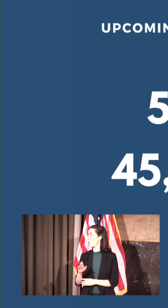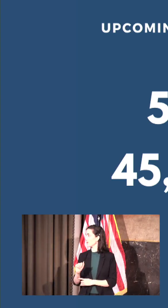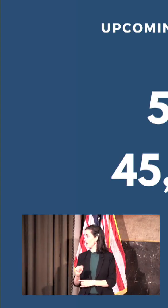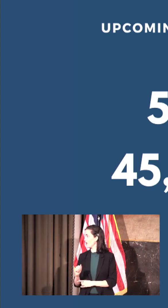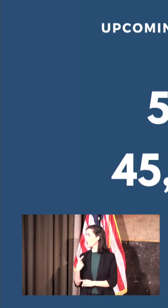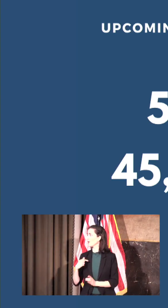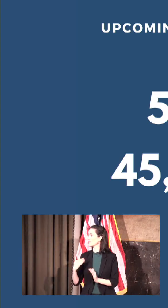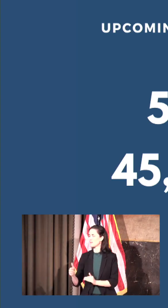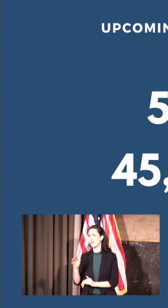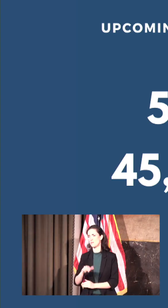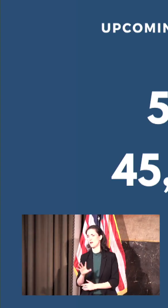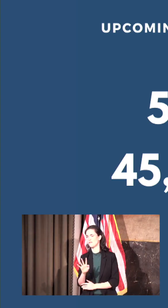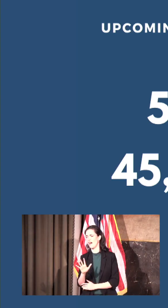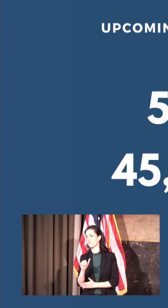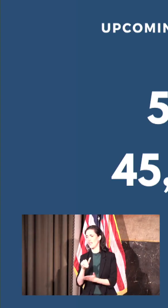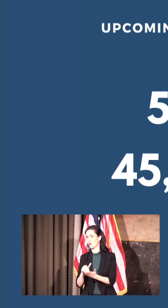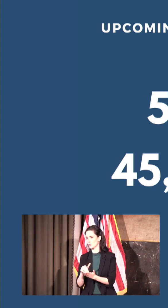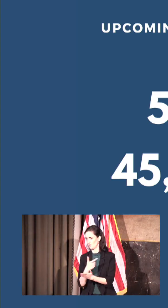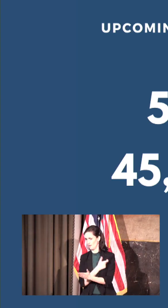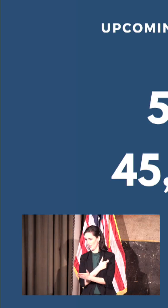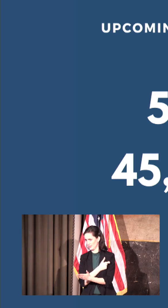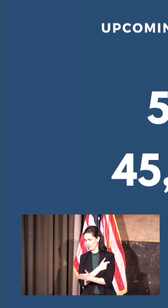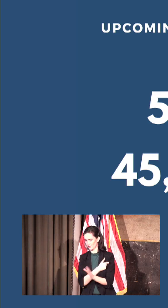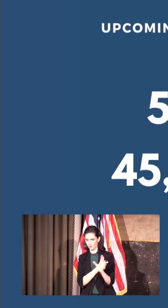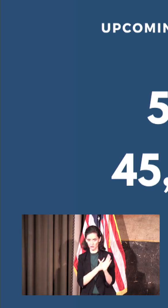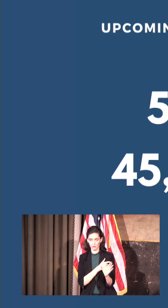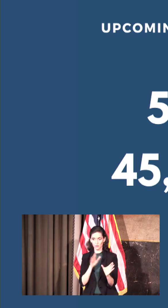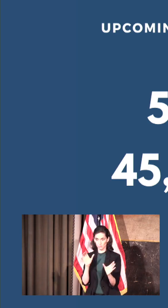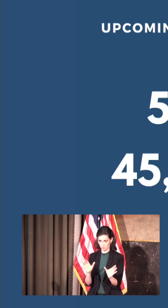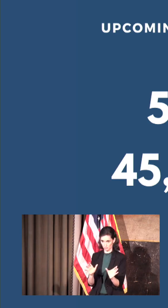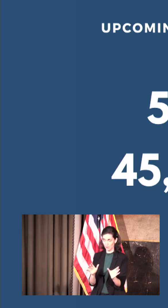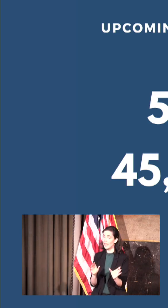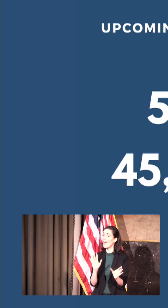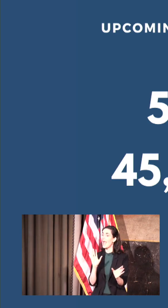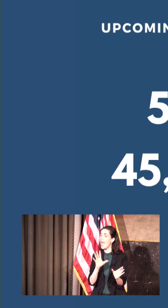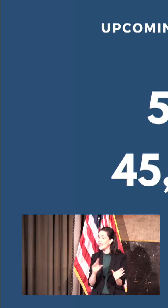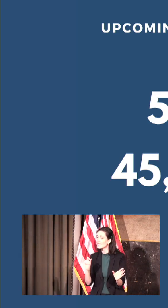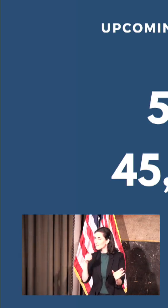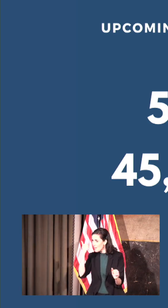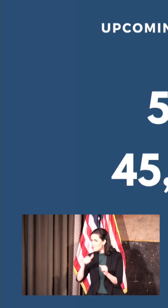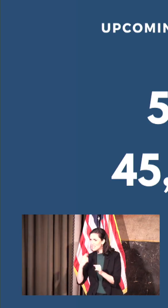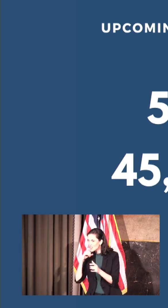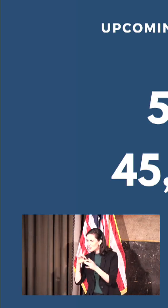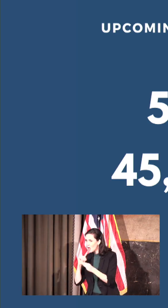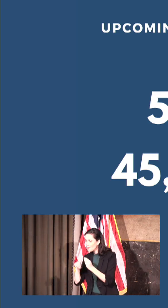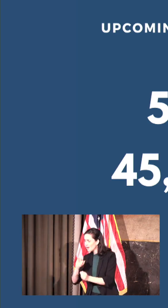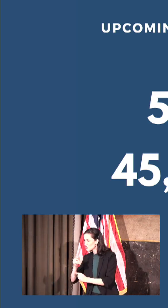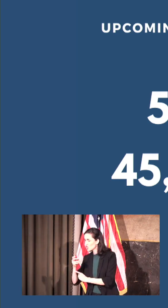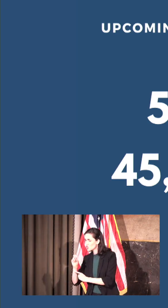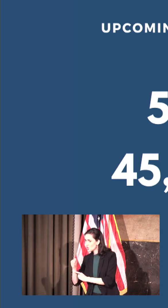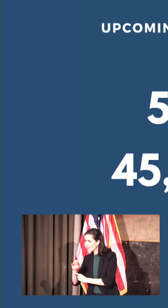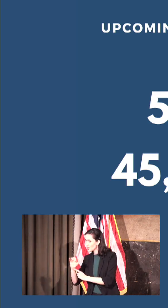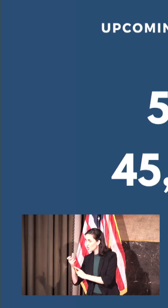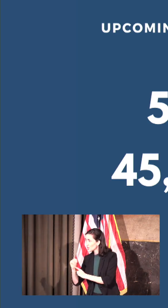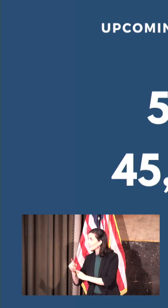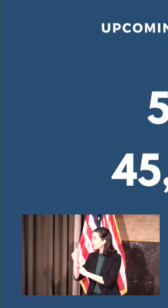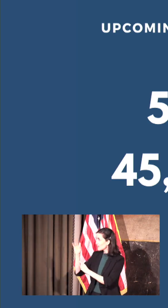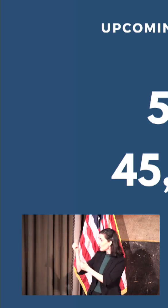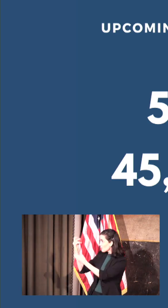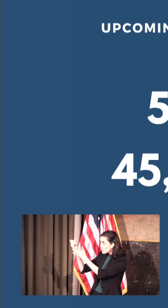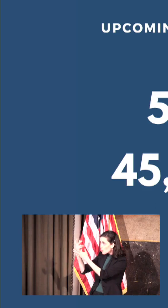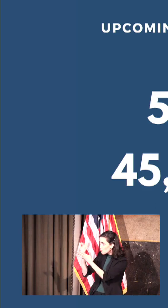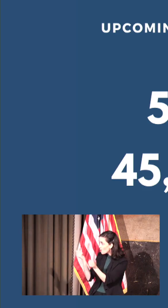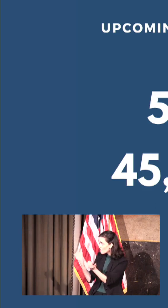again, estimated, if all of those dominoes line up appropriately for Johnson & Johnson, somewhere between 37